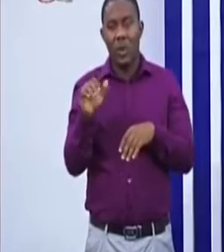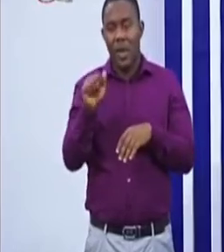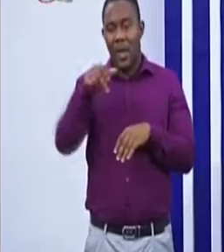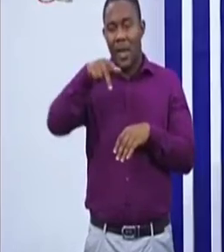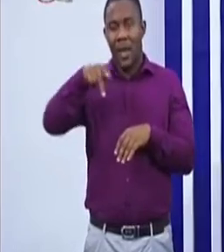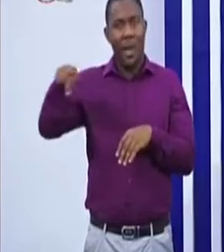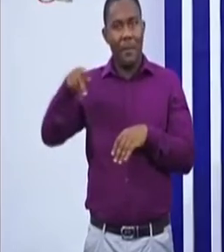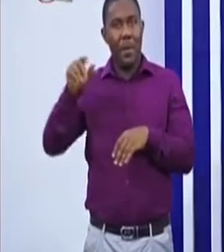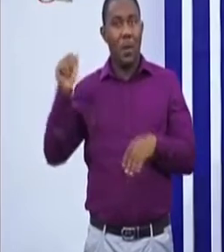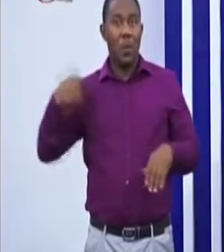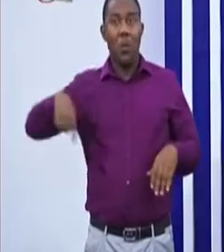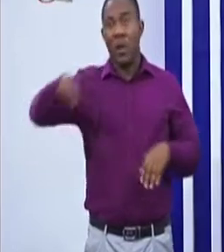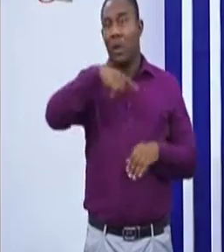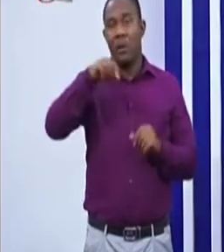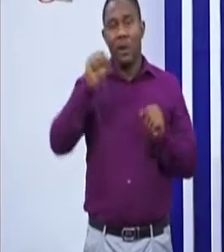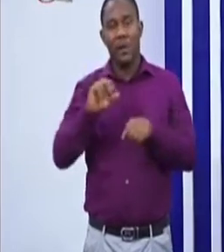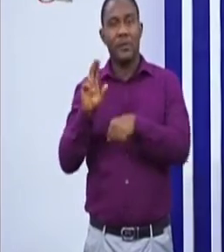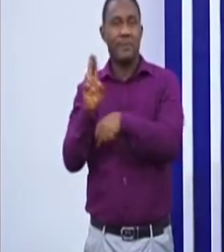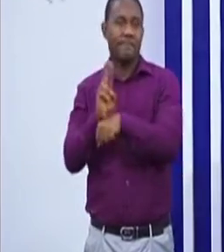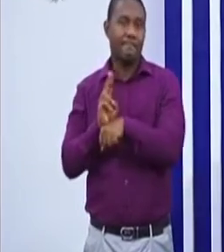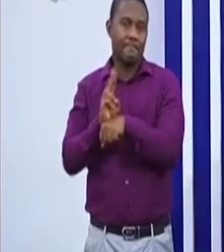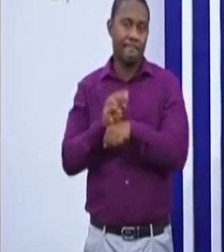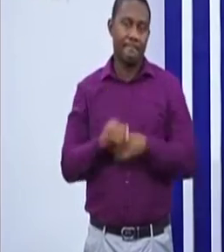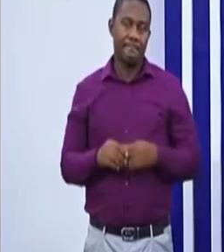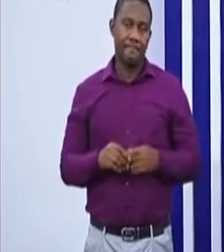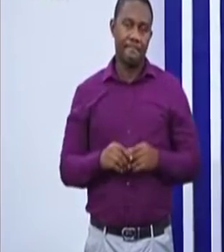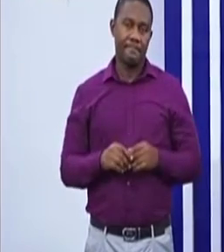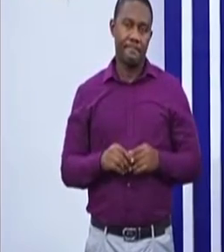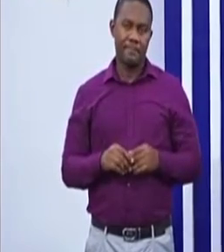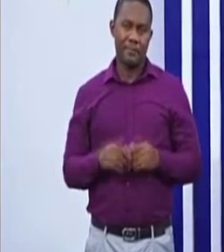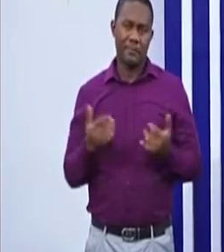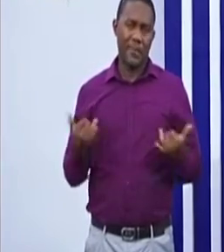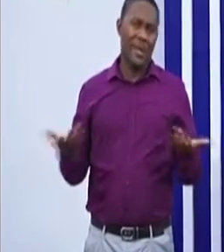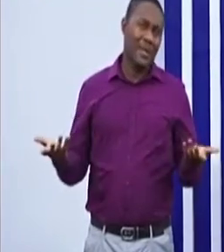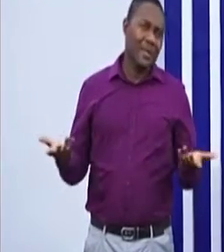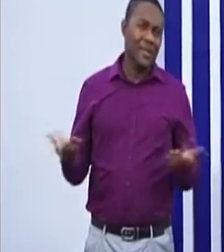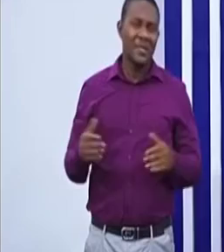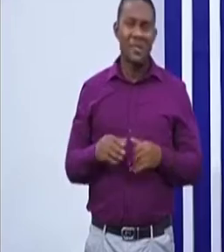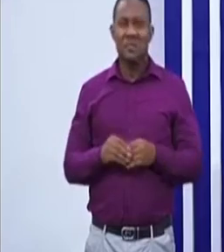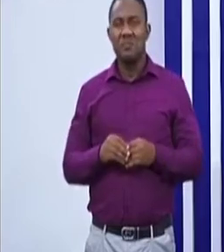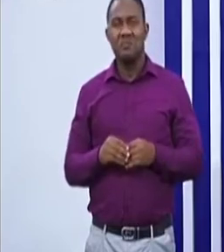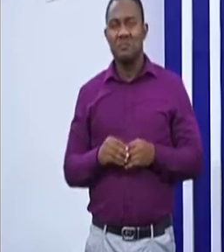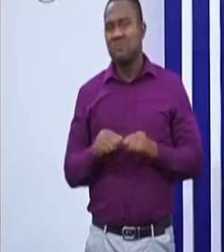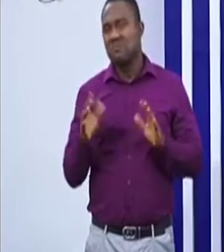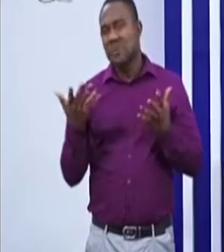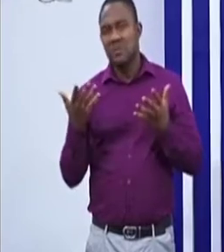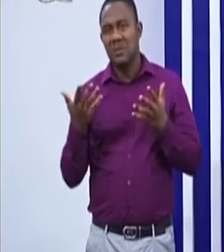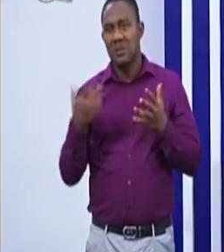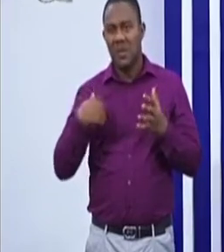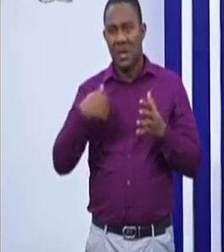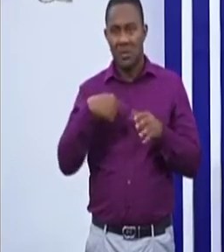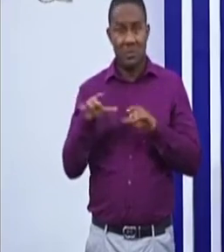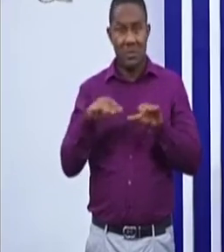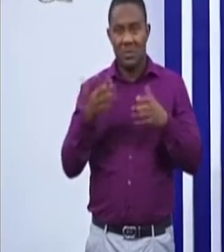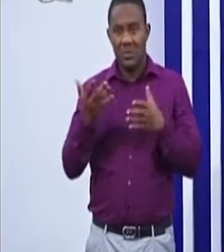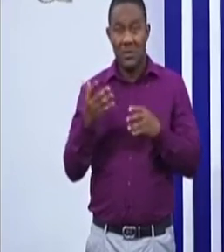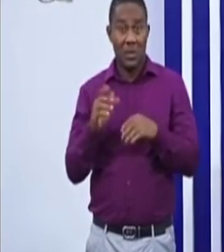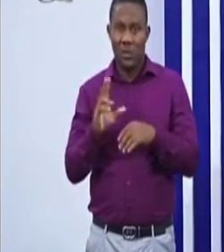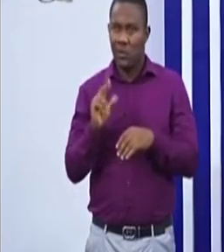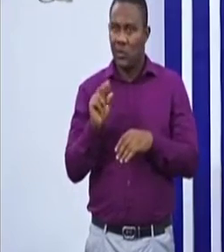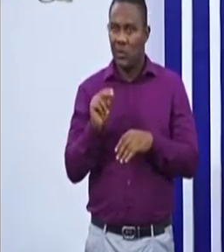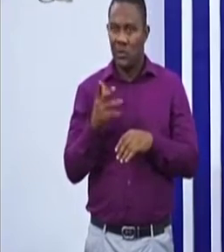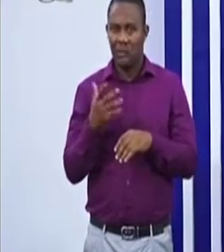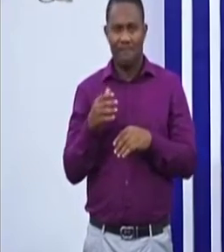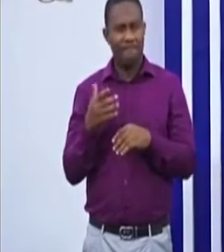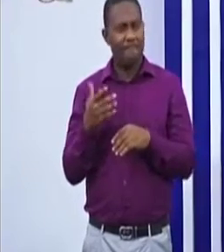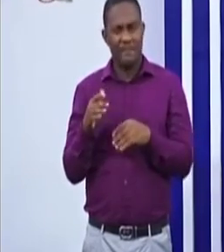a obiara betumi use yɛnya ha ne yɛba abɛyi nkonyaa bi anaa yɛba abɛyɛ dandan yɛn ho